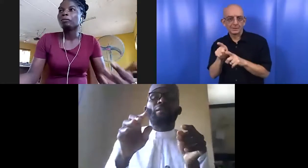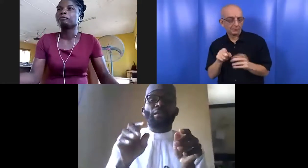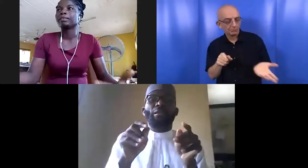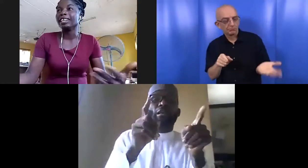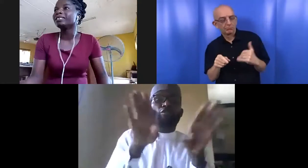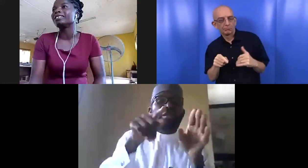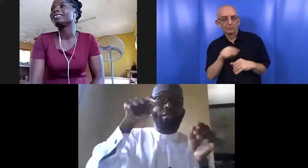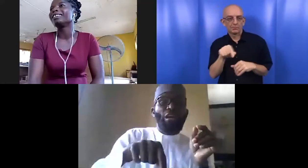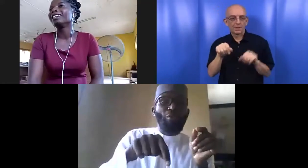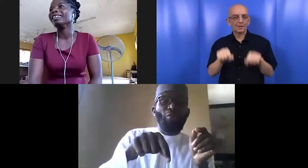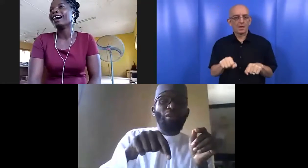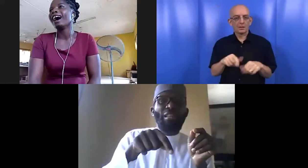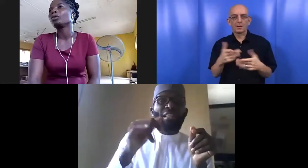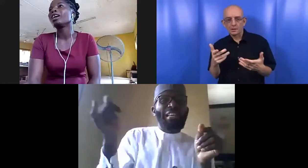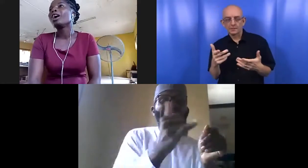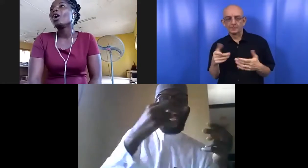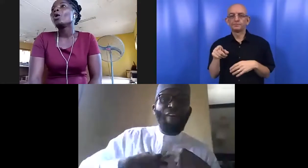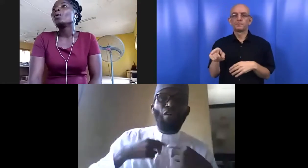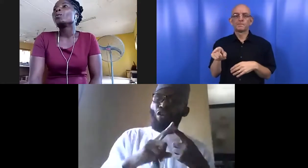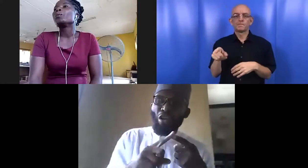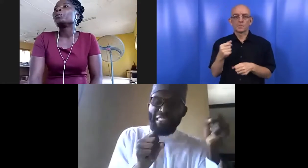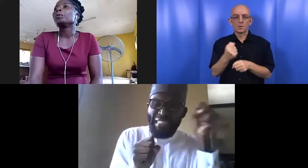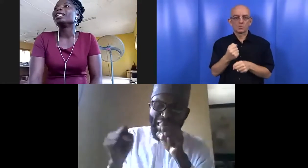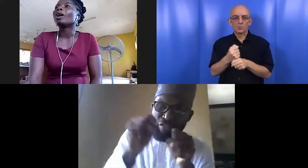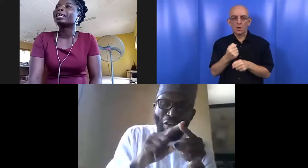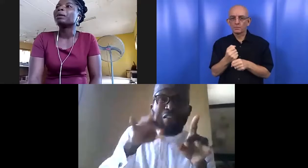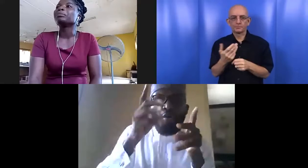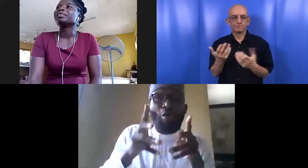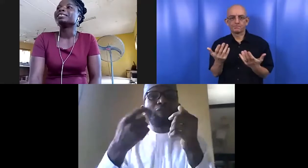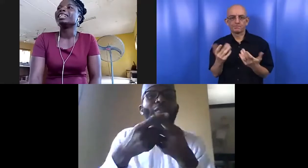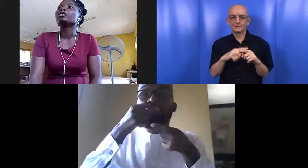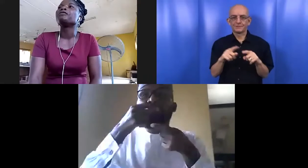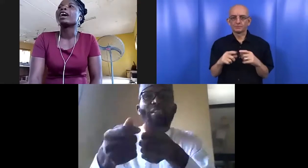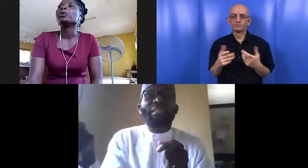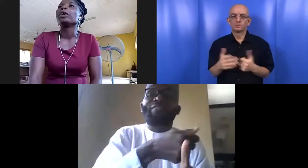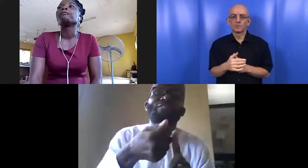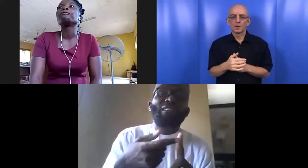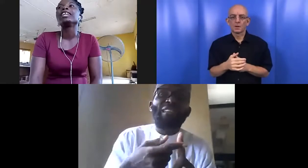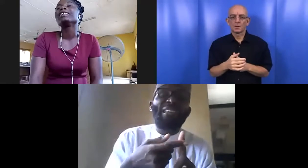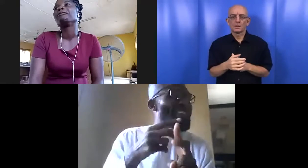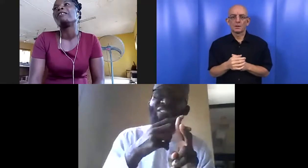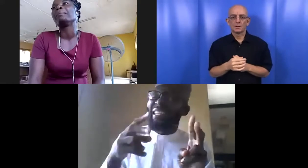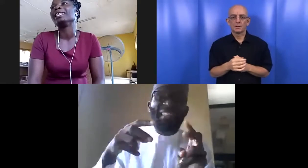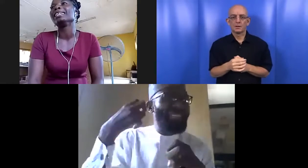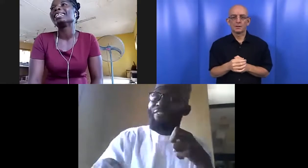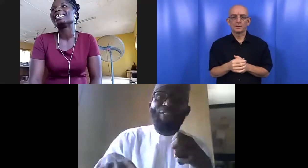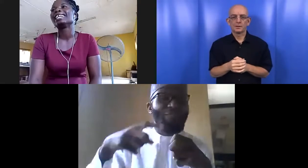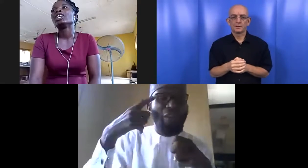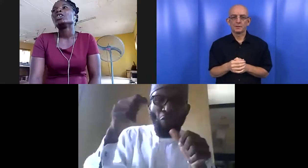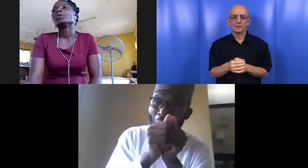selling of things in the house. With the lockdown, they need to find a way of feeding the